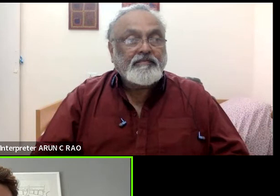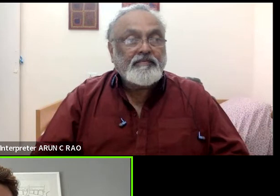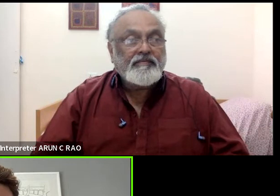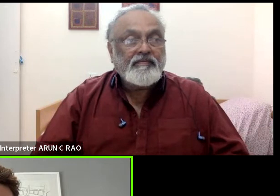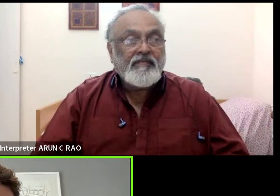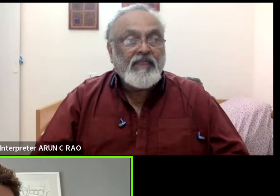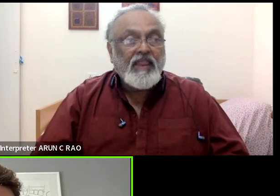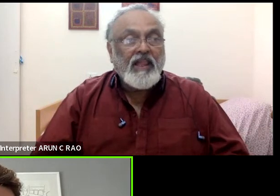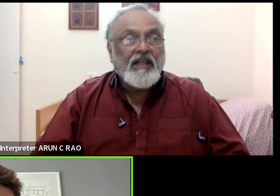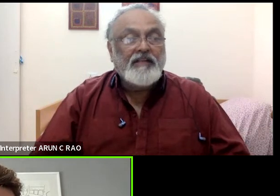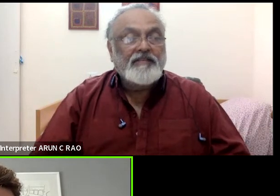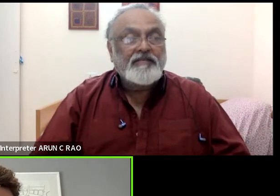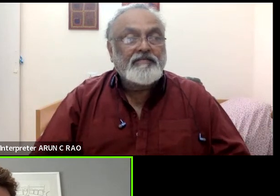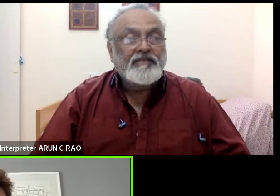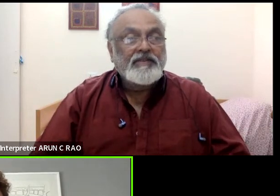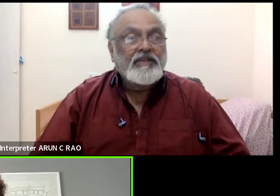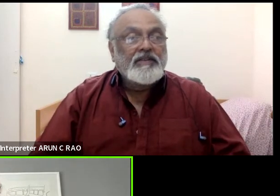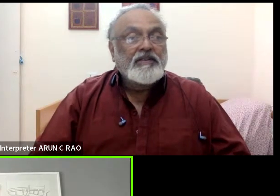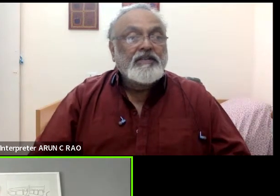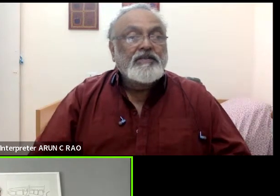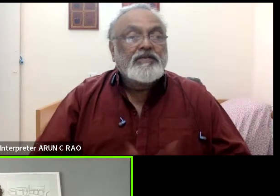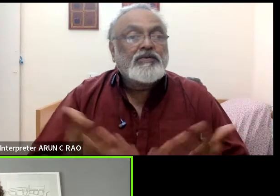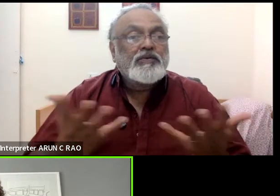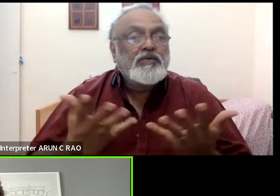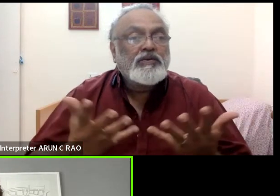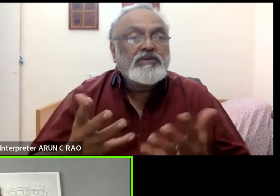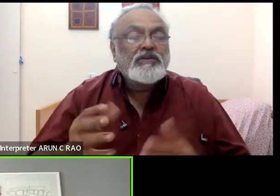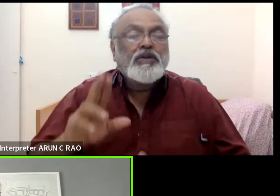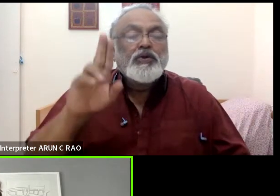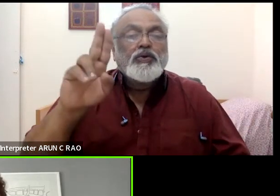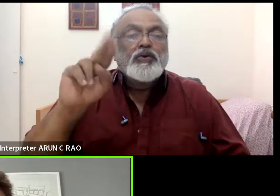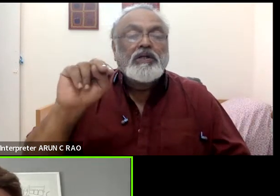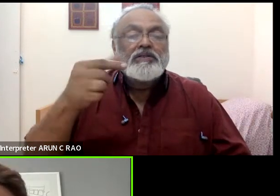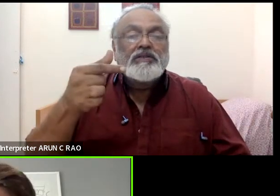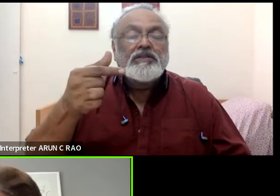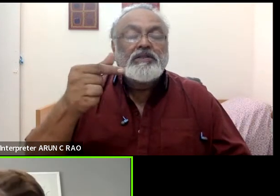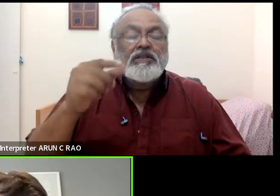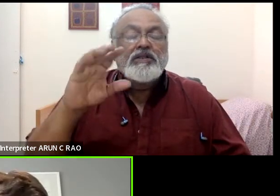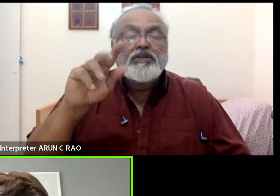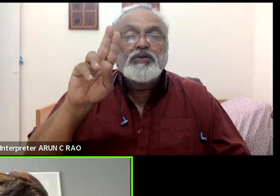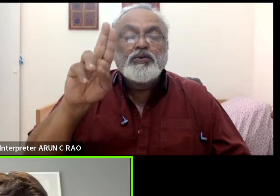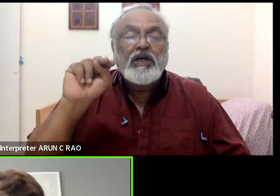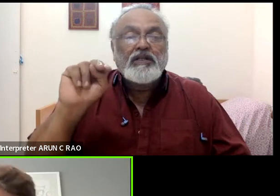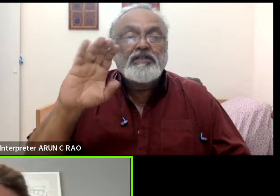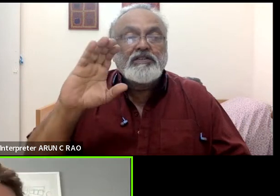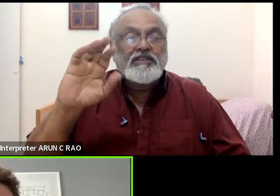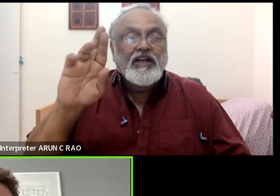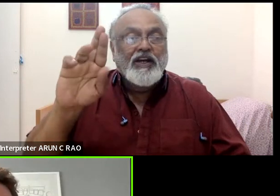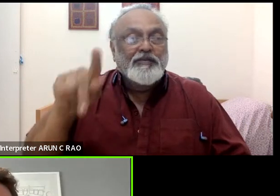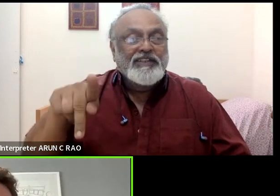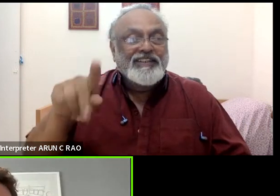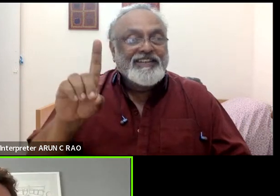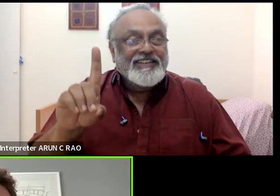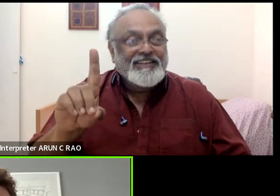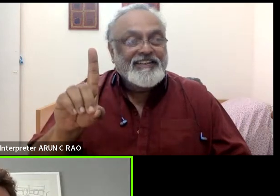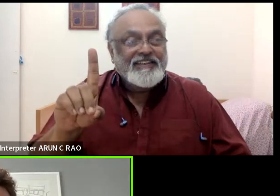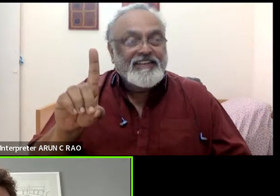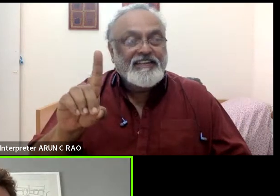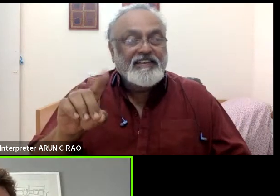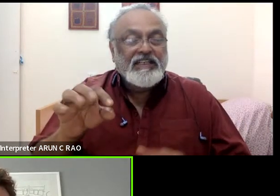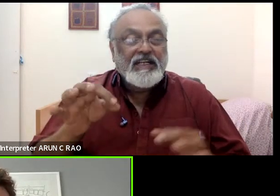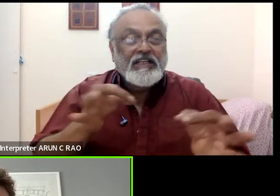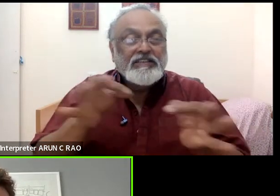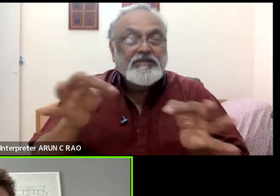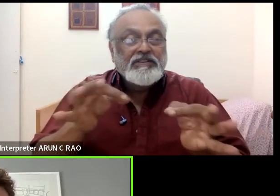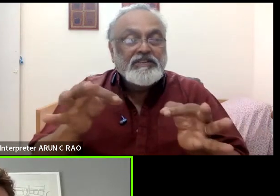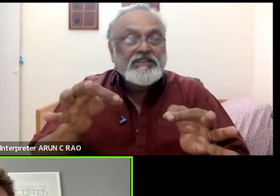question up for us all. This one asks, which articles, this is testing your knowledge now, so which articles